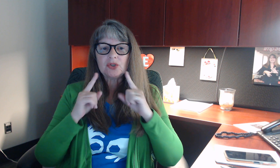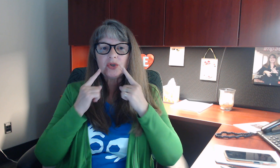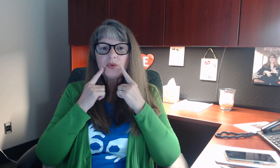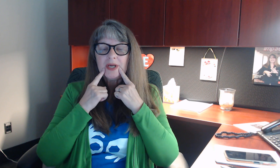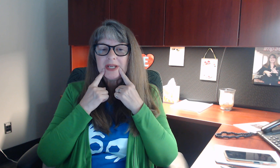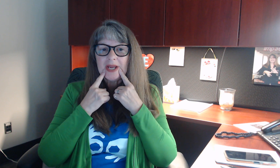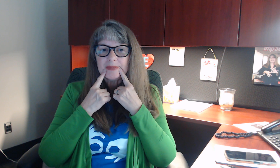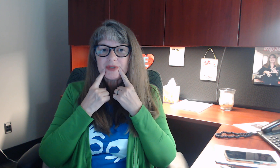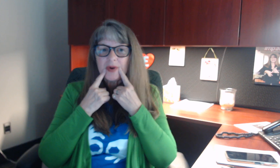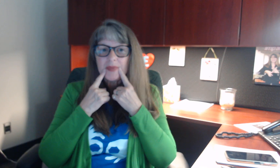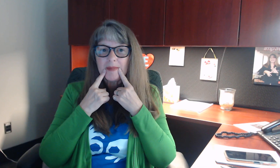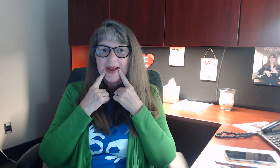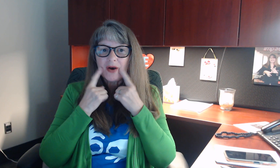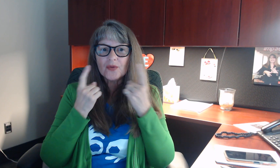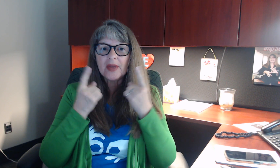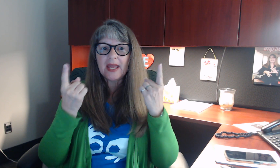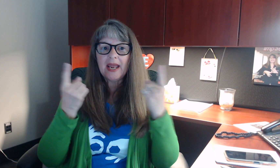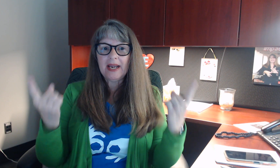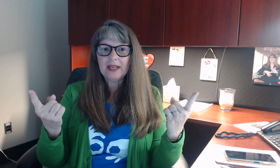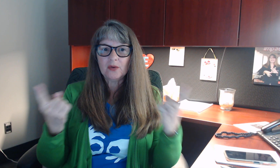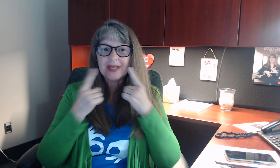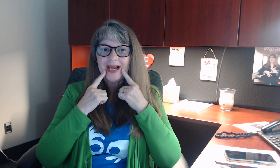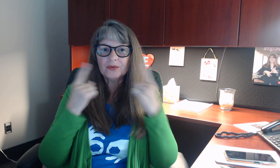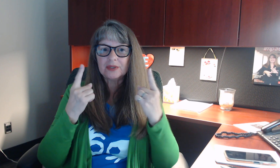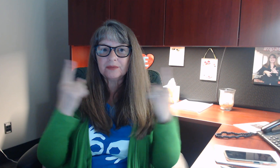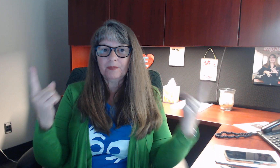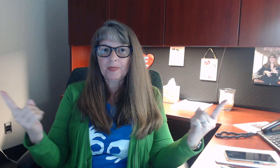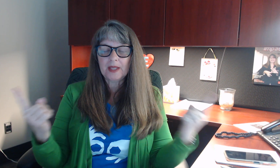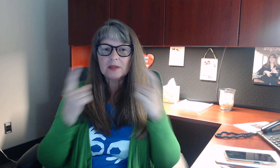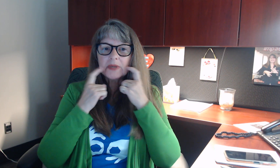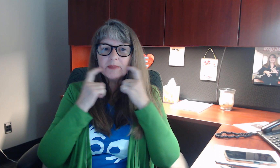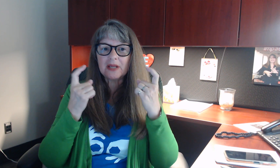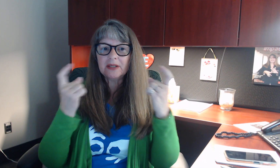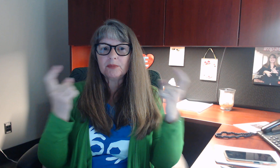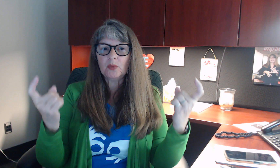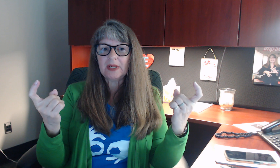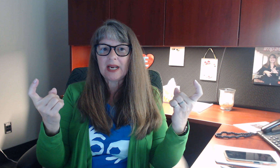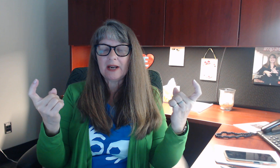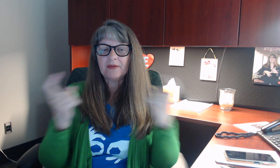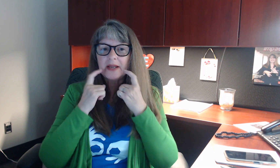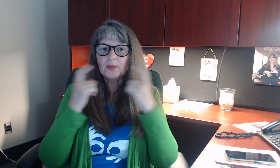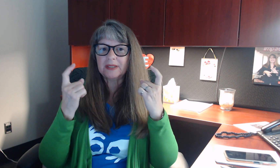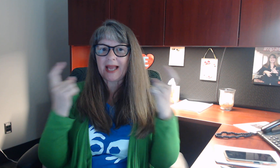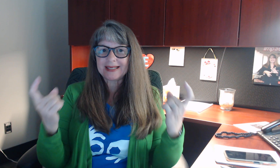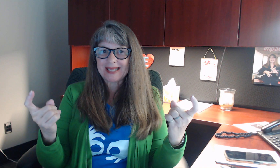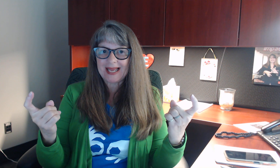too. And it comes from the mouth and it goes out. Sometimes I'll end up doing it kind of like a relaxed